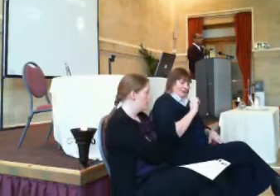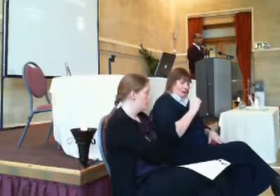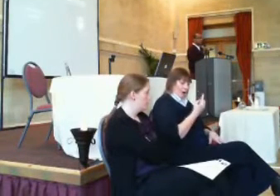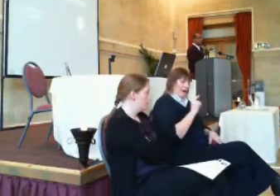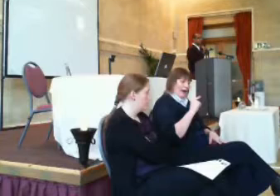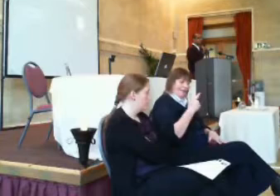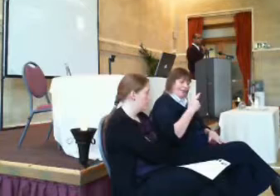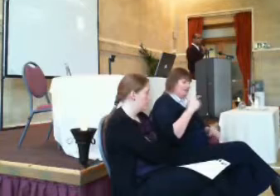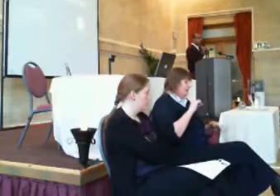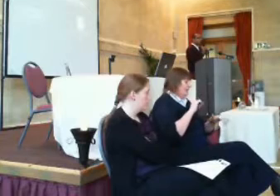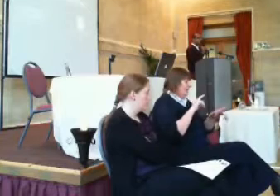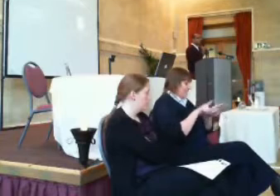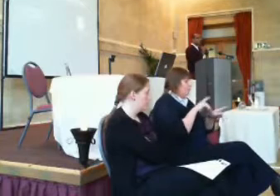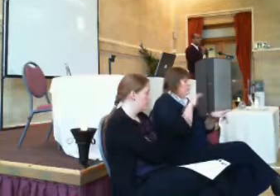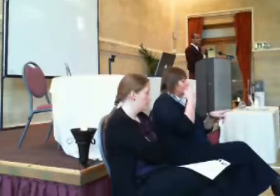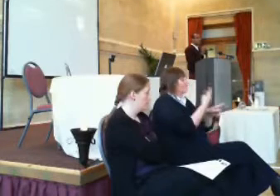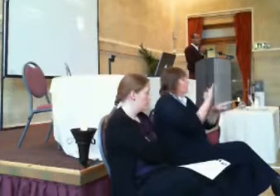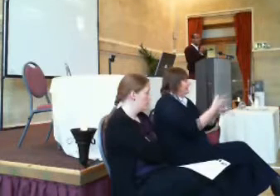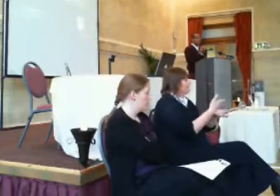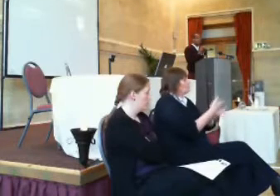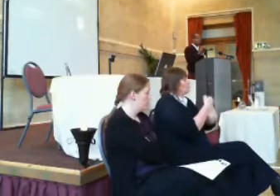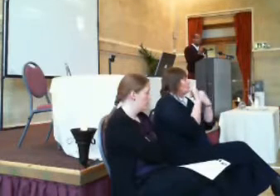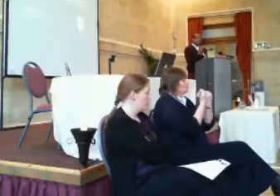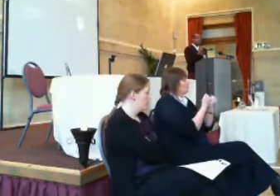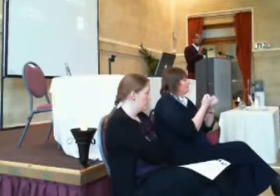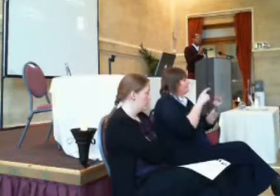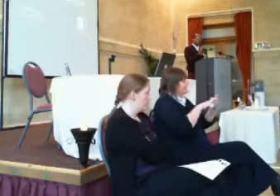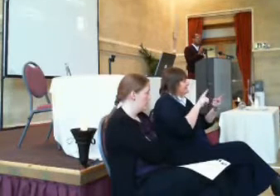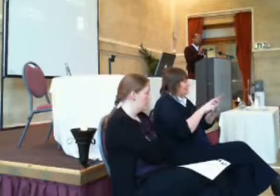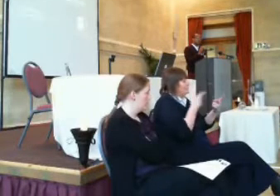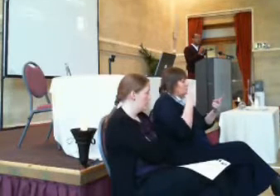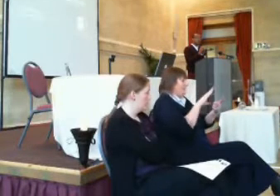workshops straight after refreshments. And again,